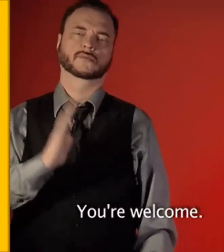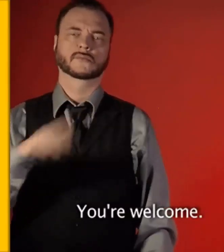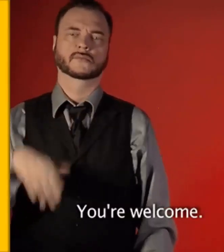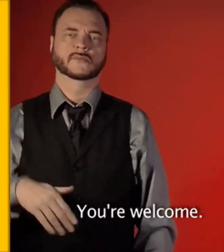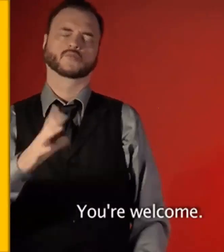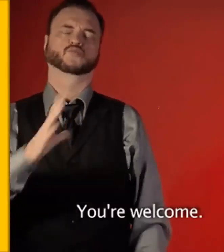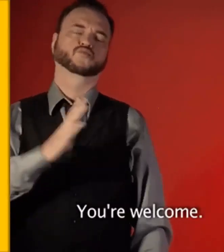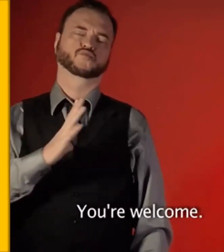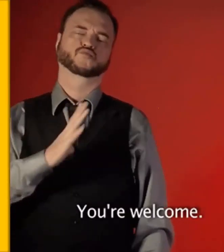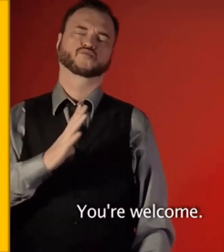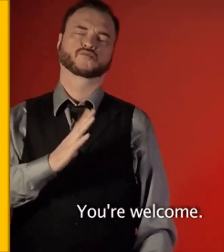welcome.